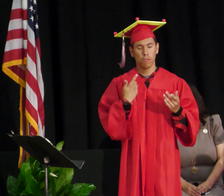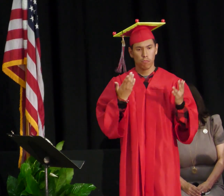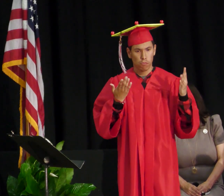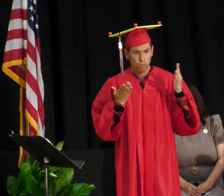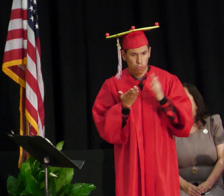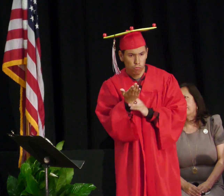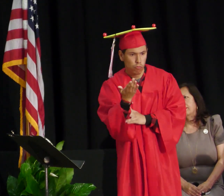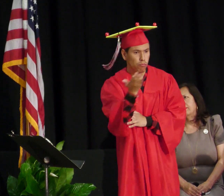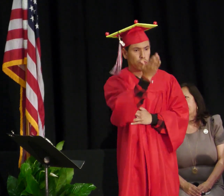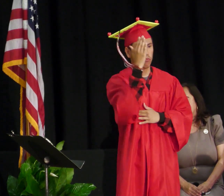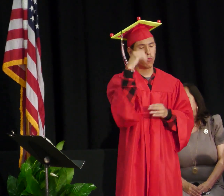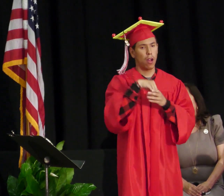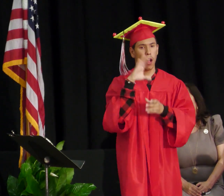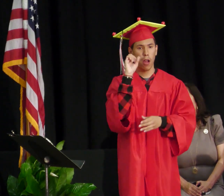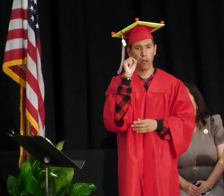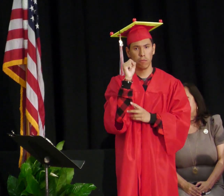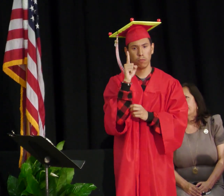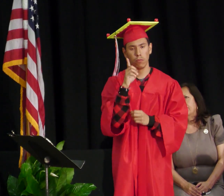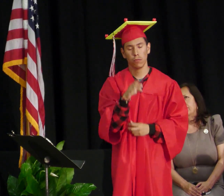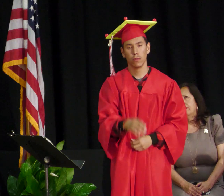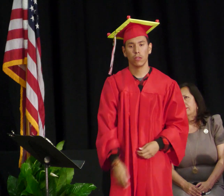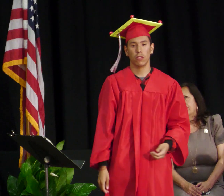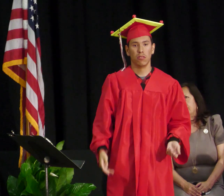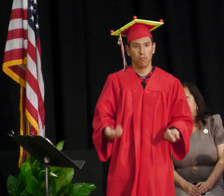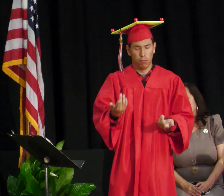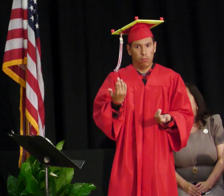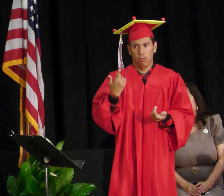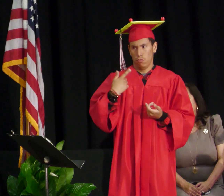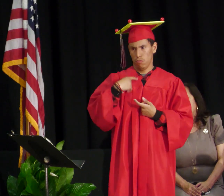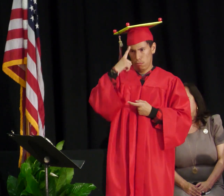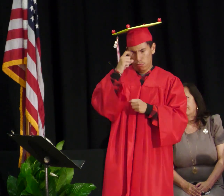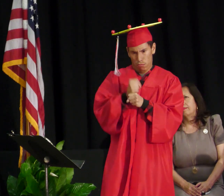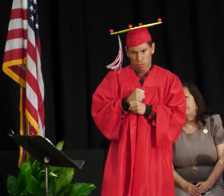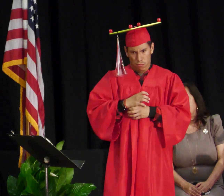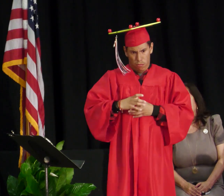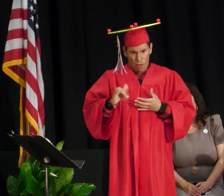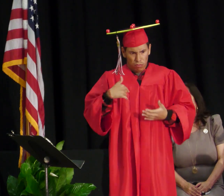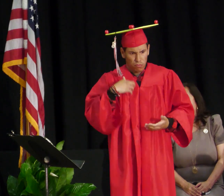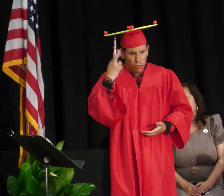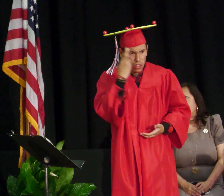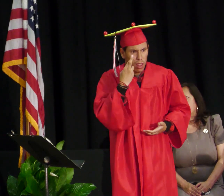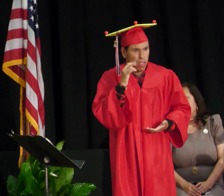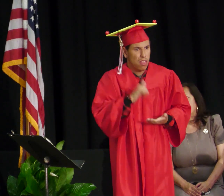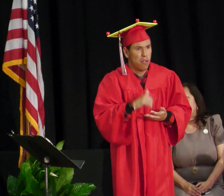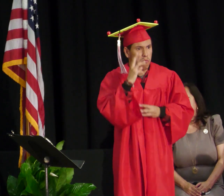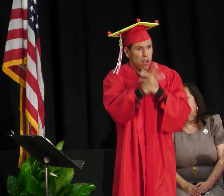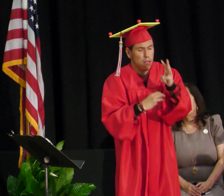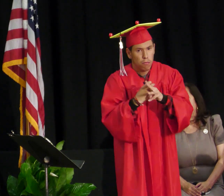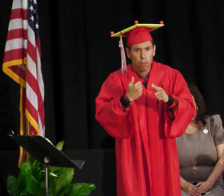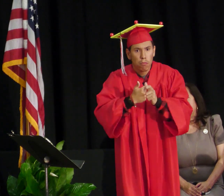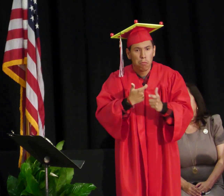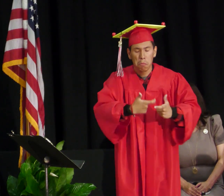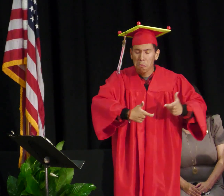However, throughout my years here at CSDB, my mind has expanded so much.